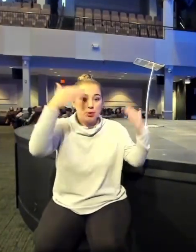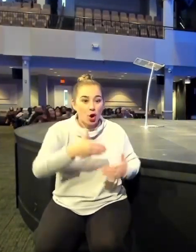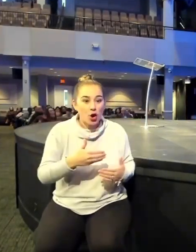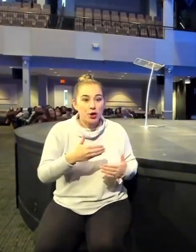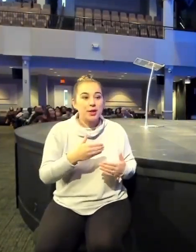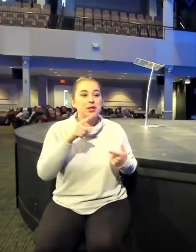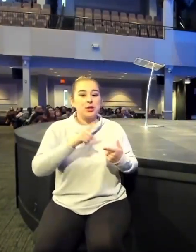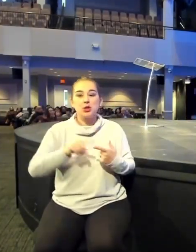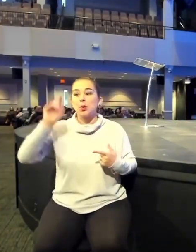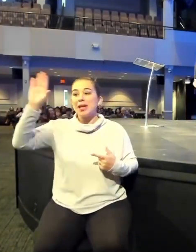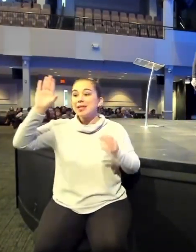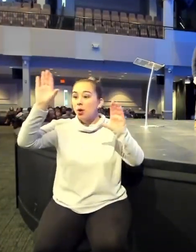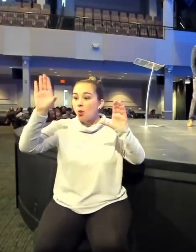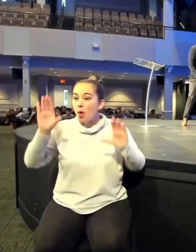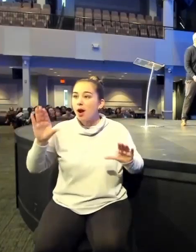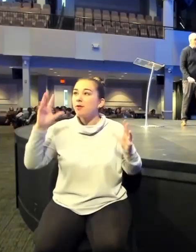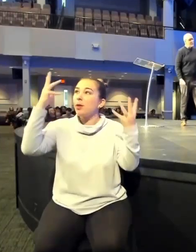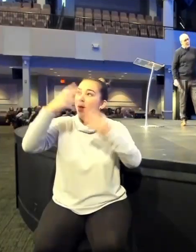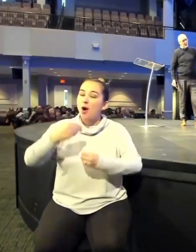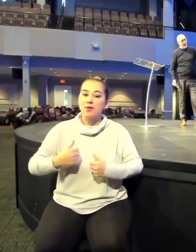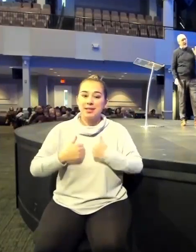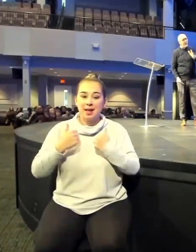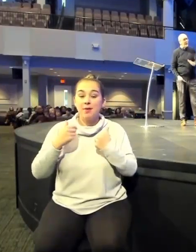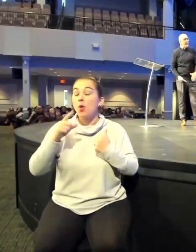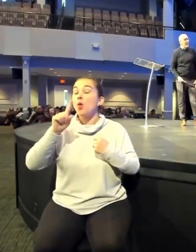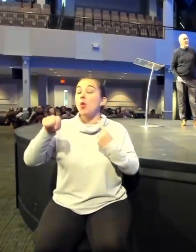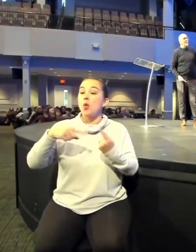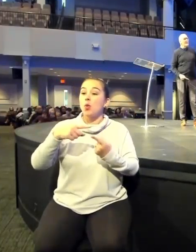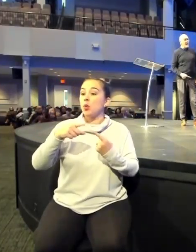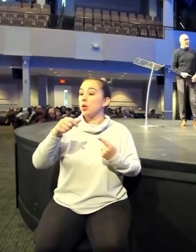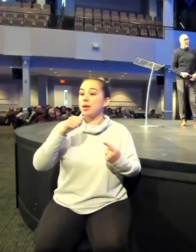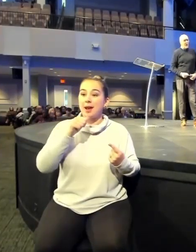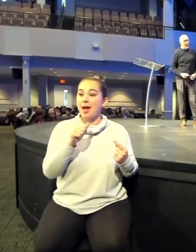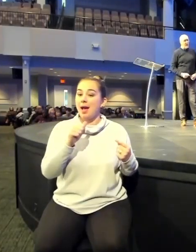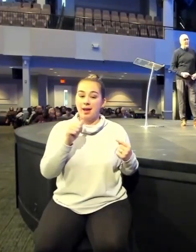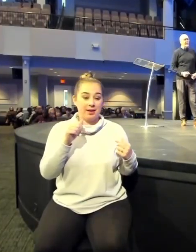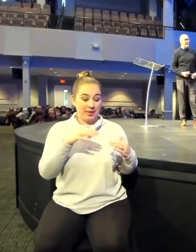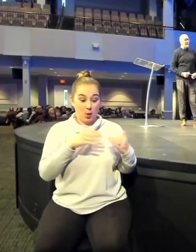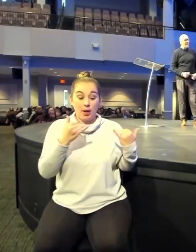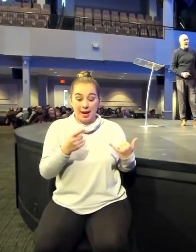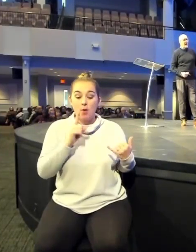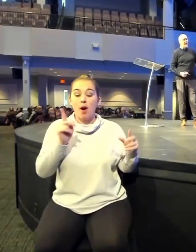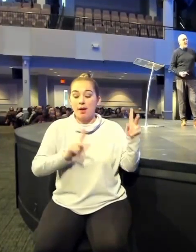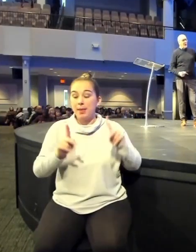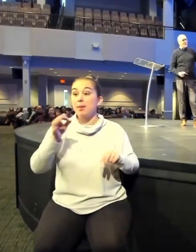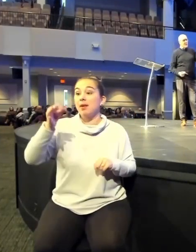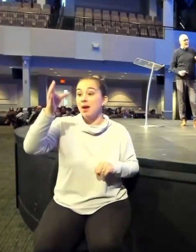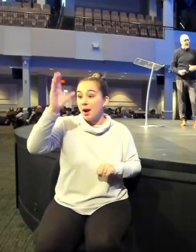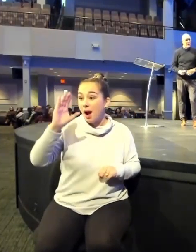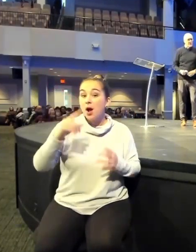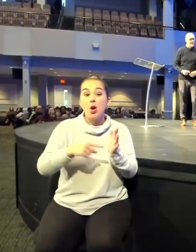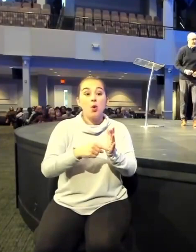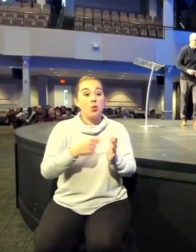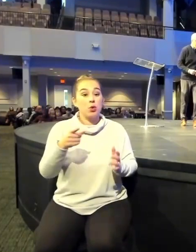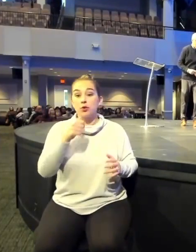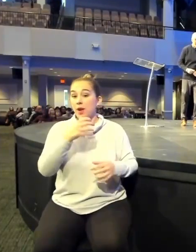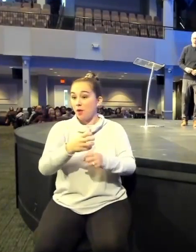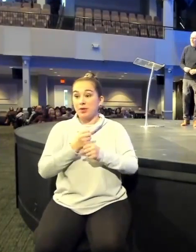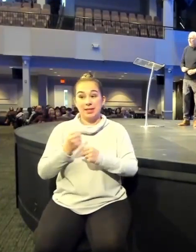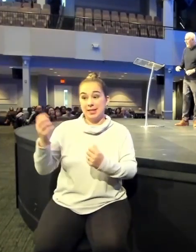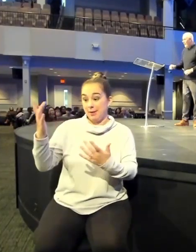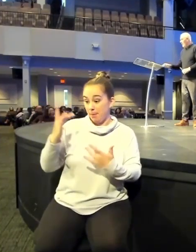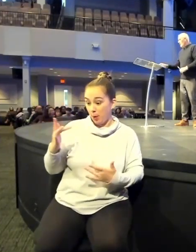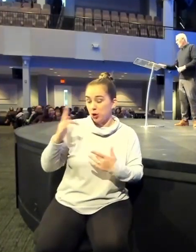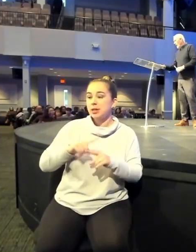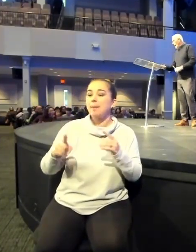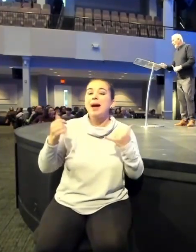into his wonderful or marvelous light. Once you were not a people, but now you are the people of God. Once you had not received mercy,